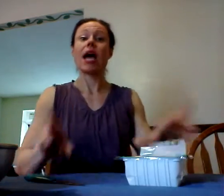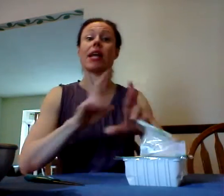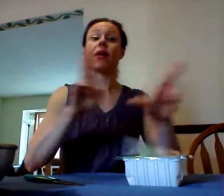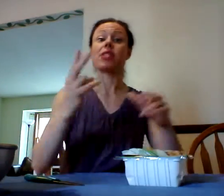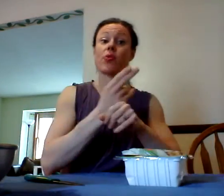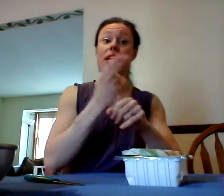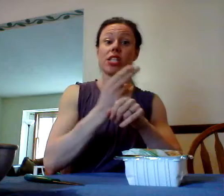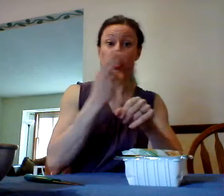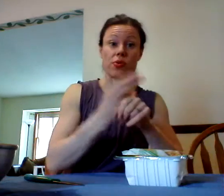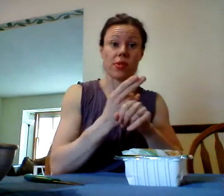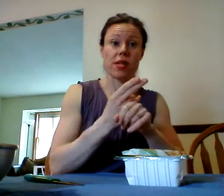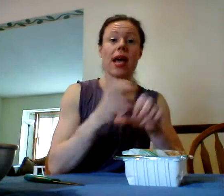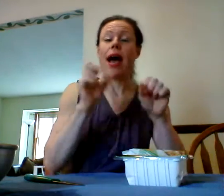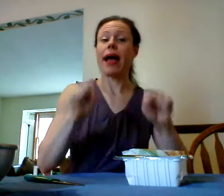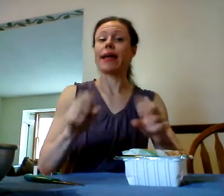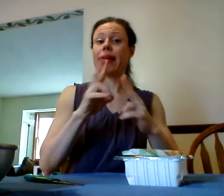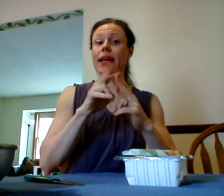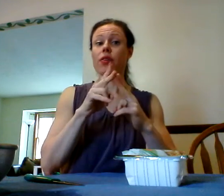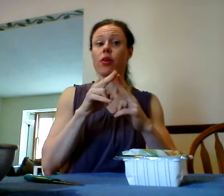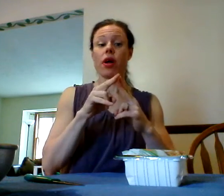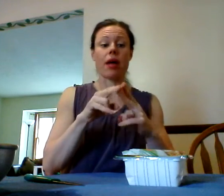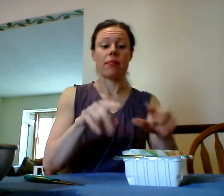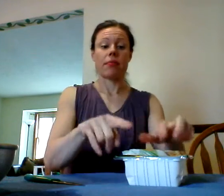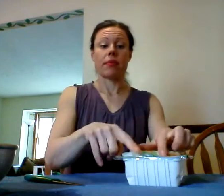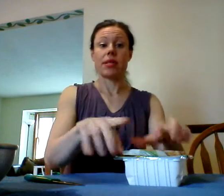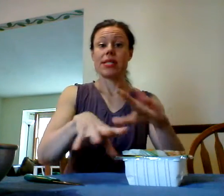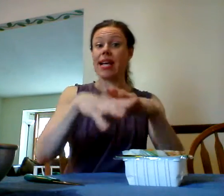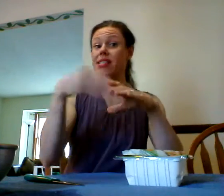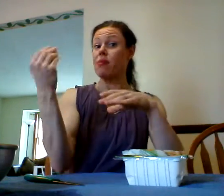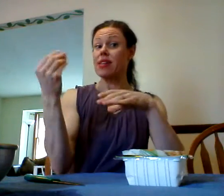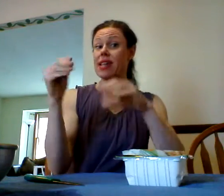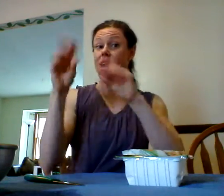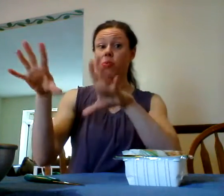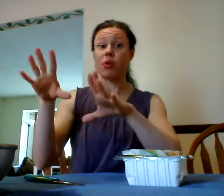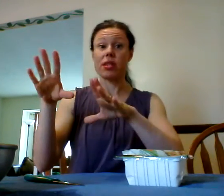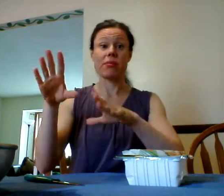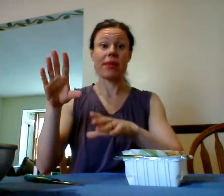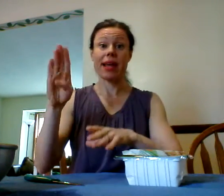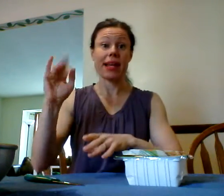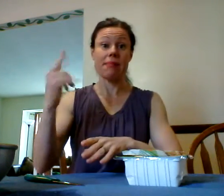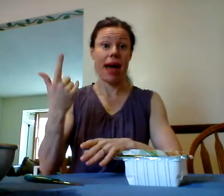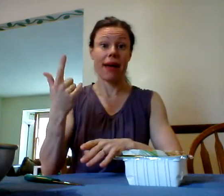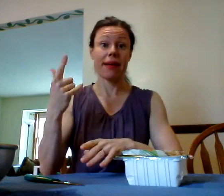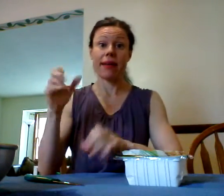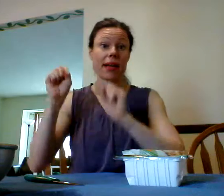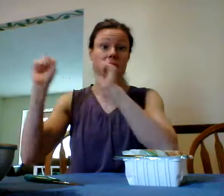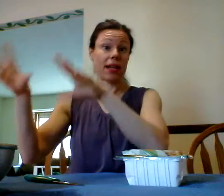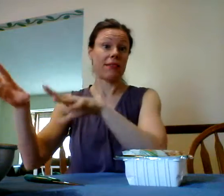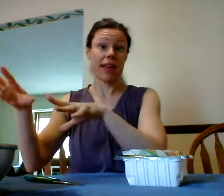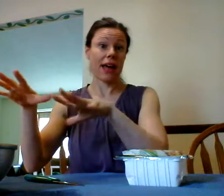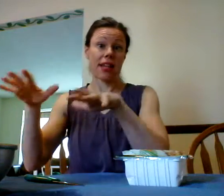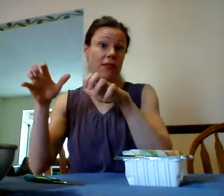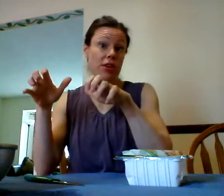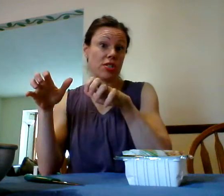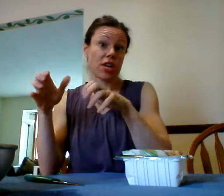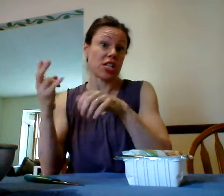And now it's ready to use. I can either take some of these out and put them like in a bag and leave that in the freezer and just